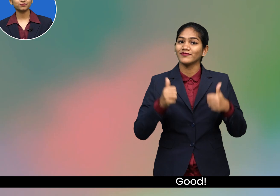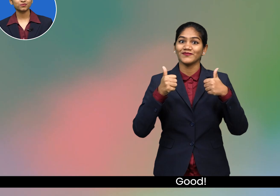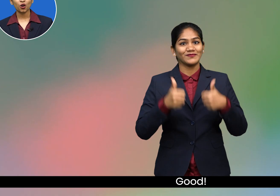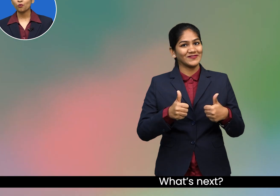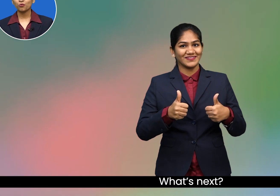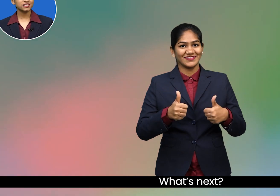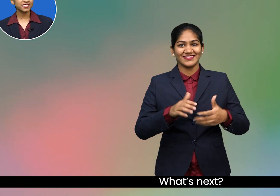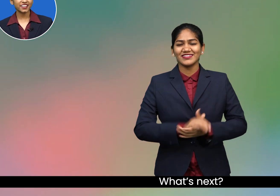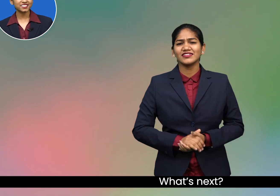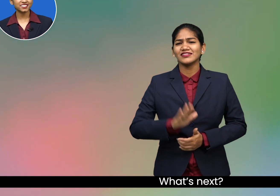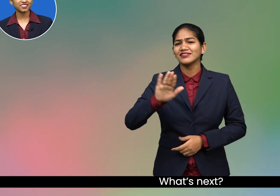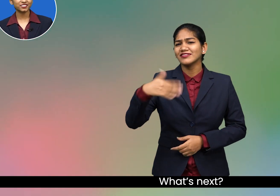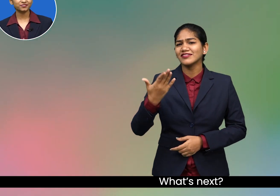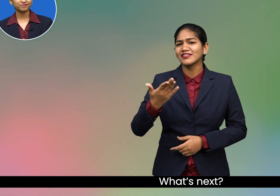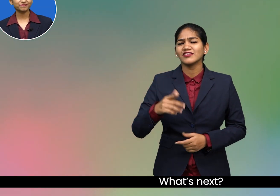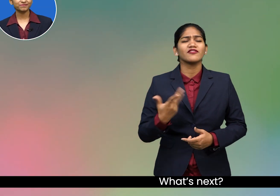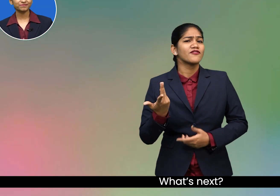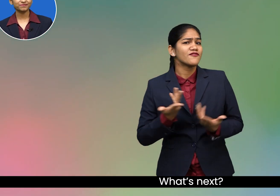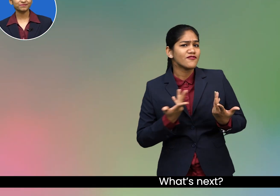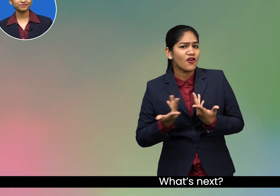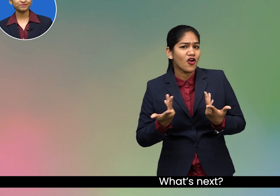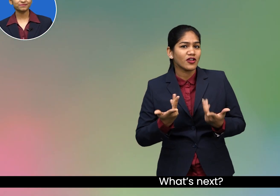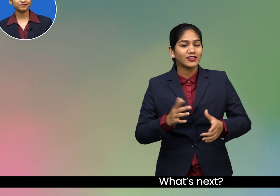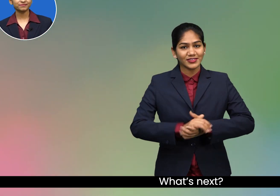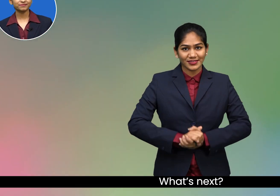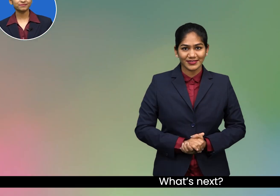Good. What's next?